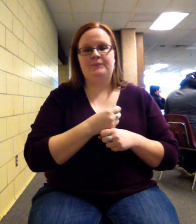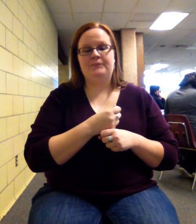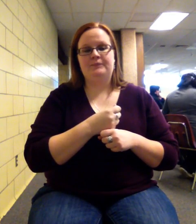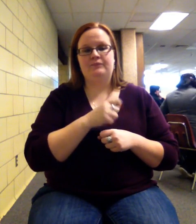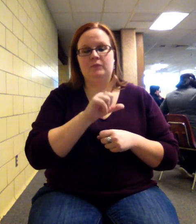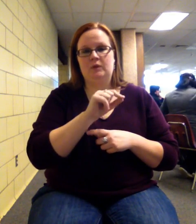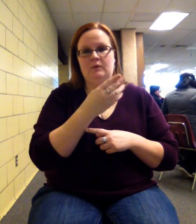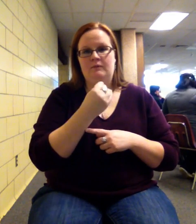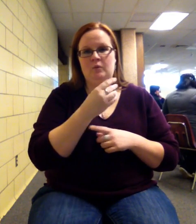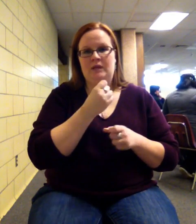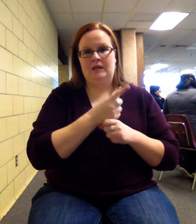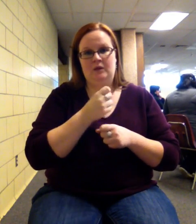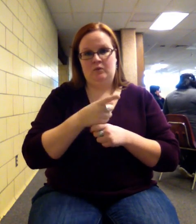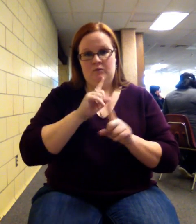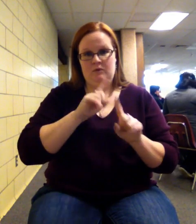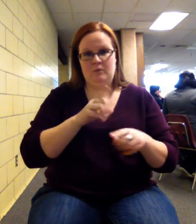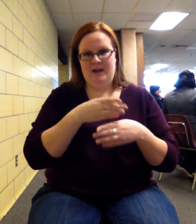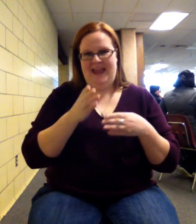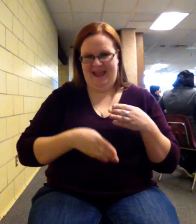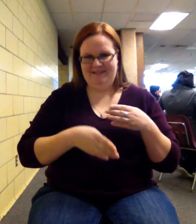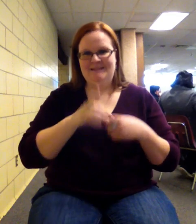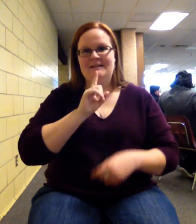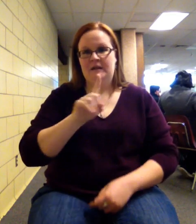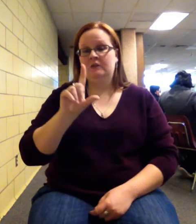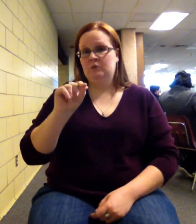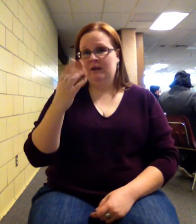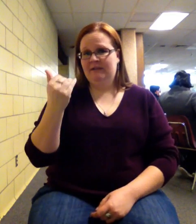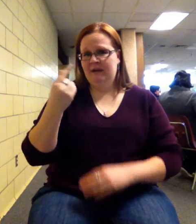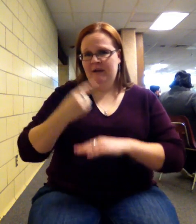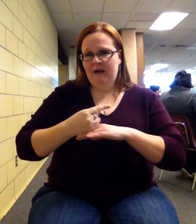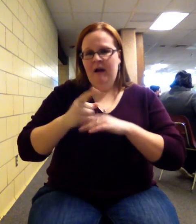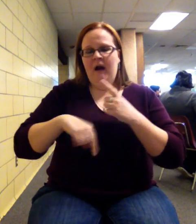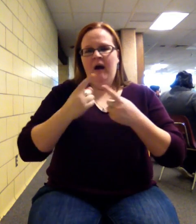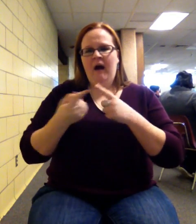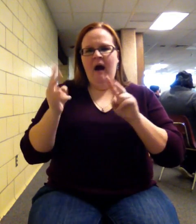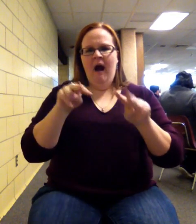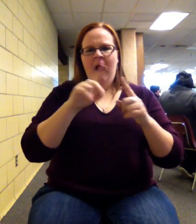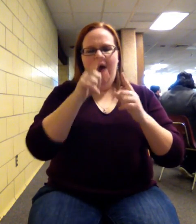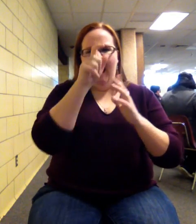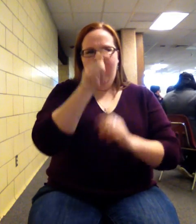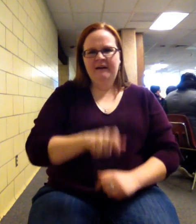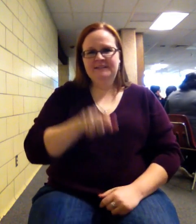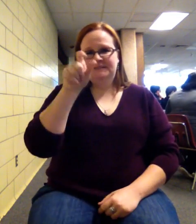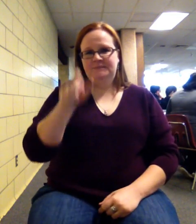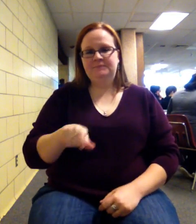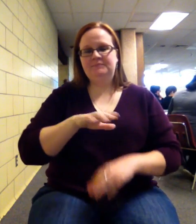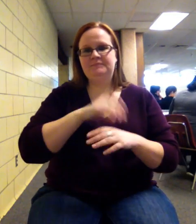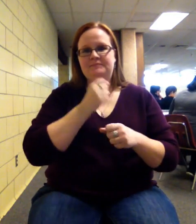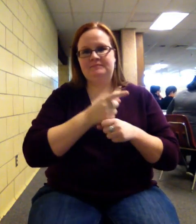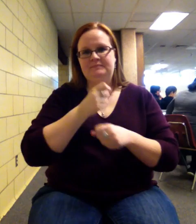2014 annual report ends, it's a 2015 day. So when you go to those columns on those annual reports, you're using the